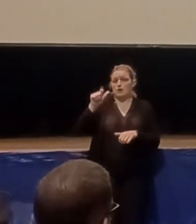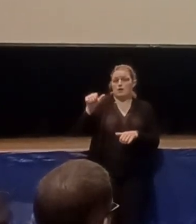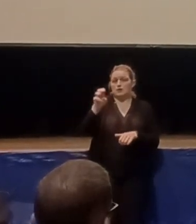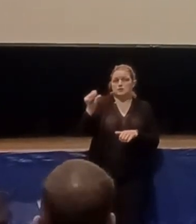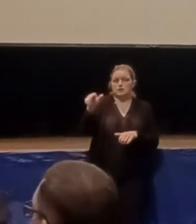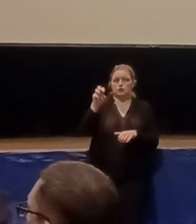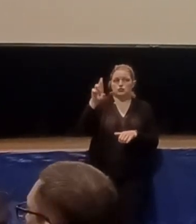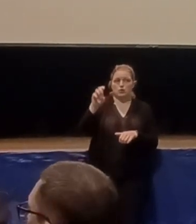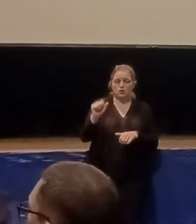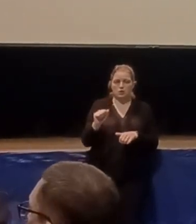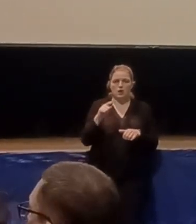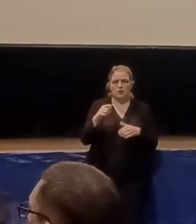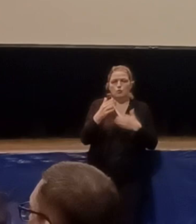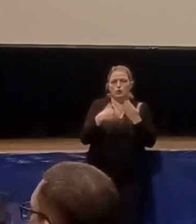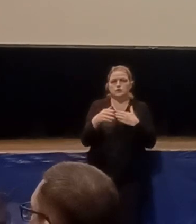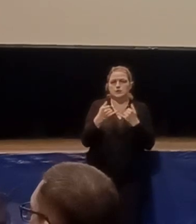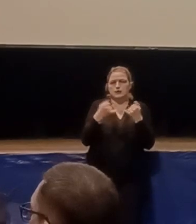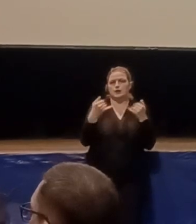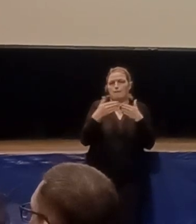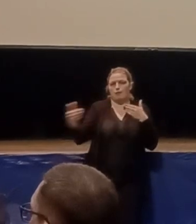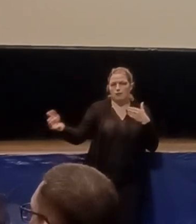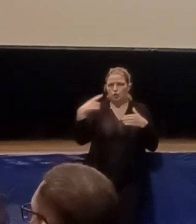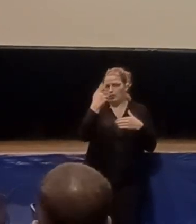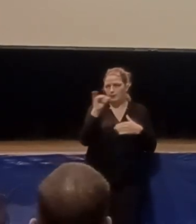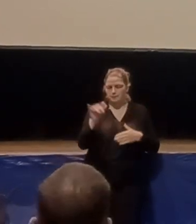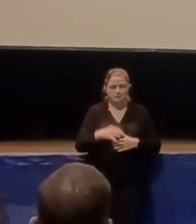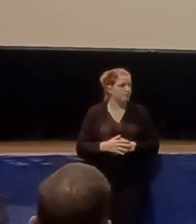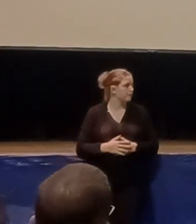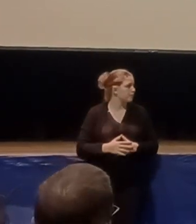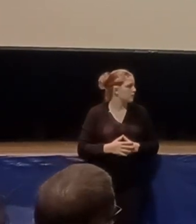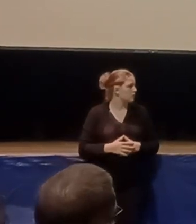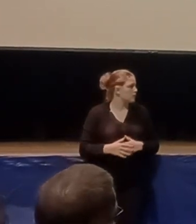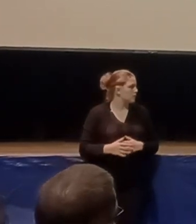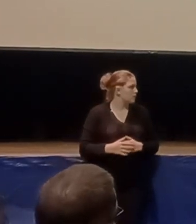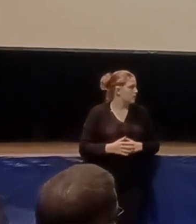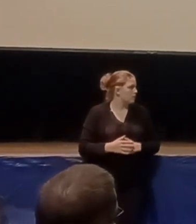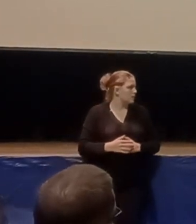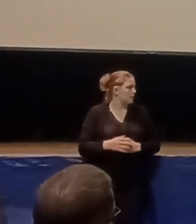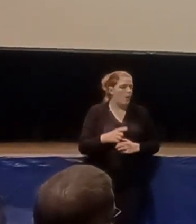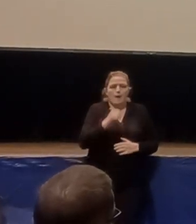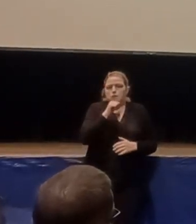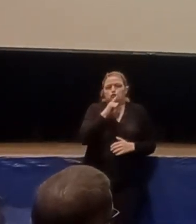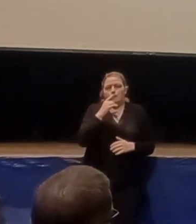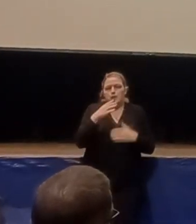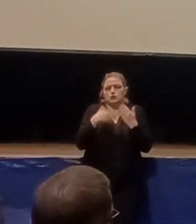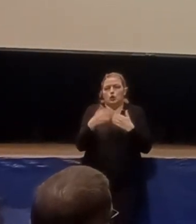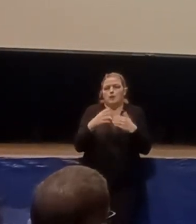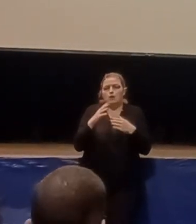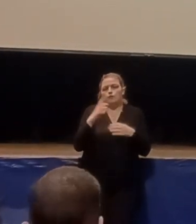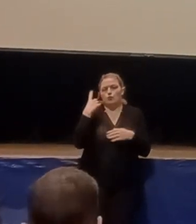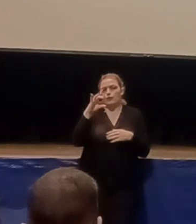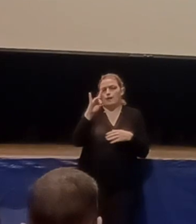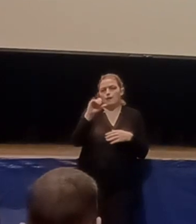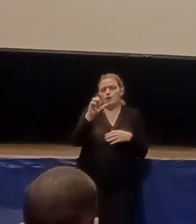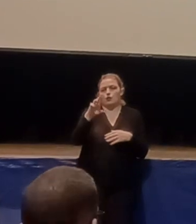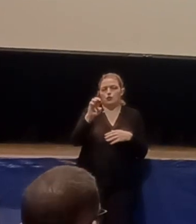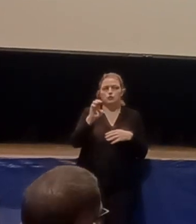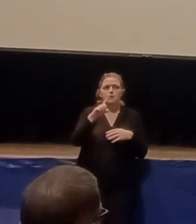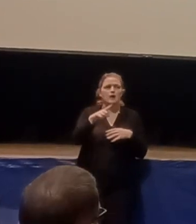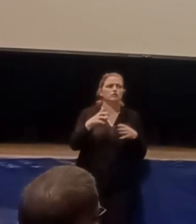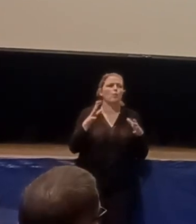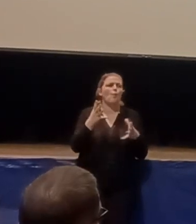that process and when that timeline will occur. Well, I'm not sure if I'll talk about the process for the 8 acres, but I did just want